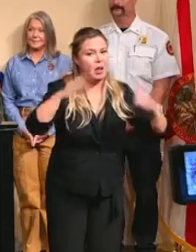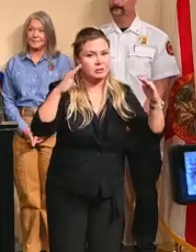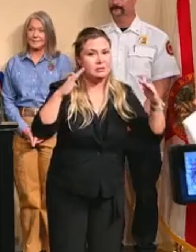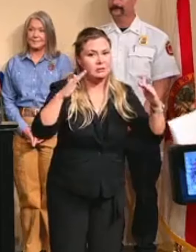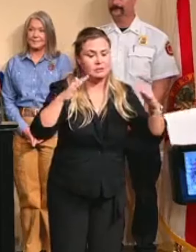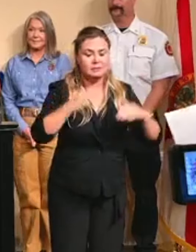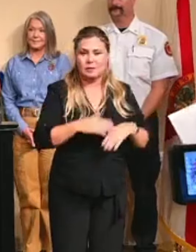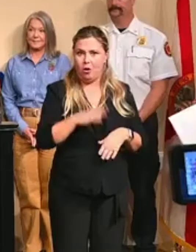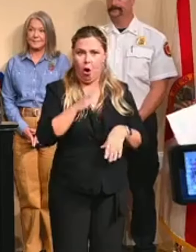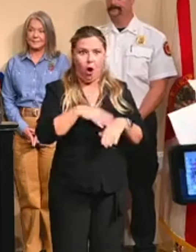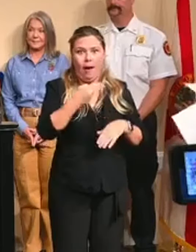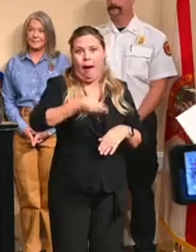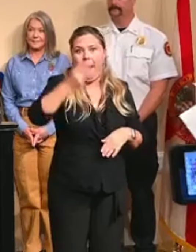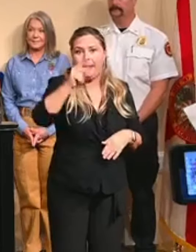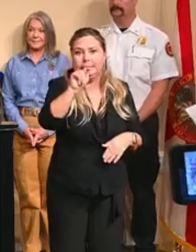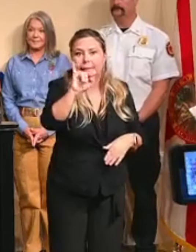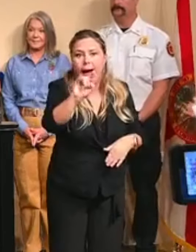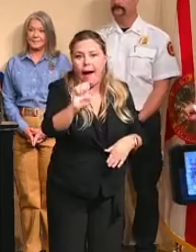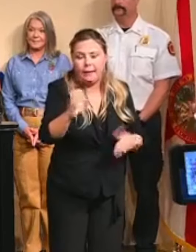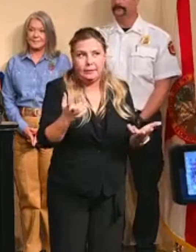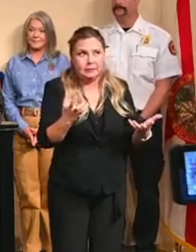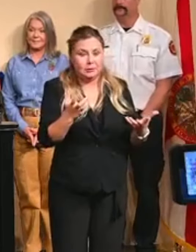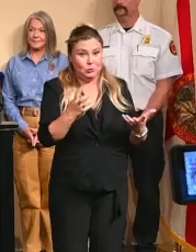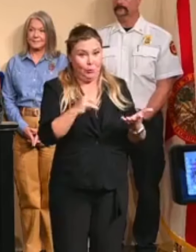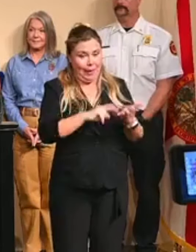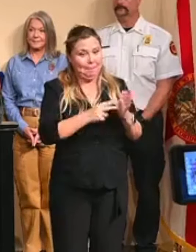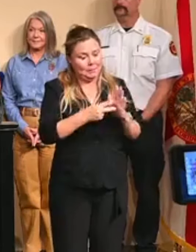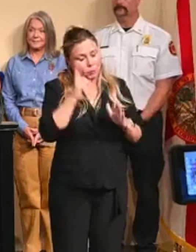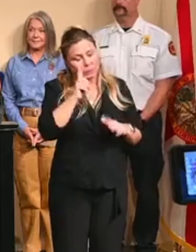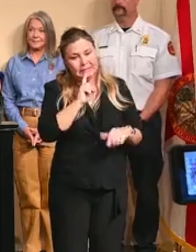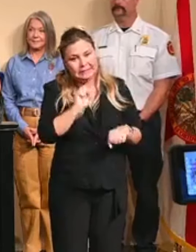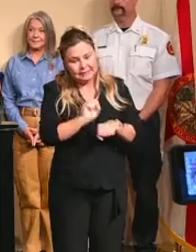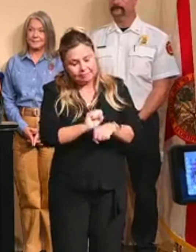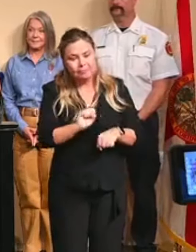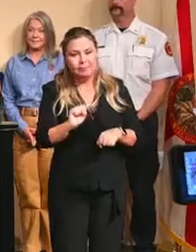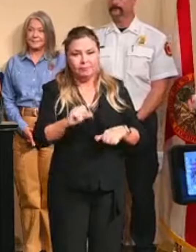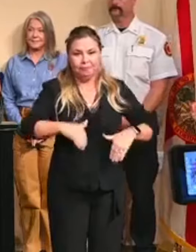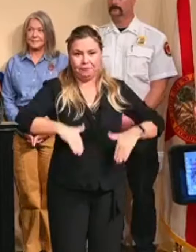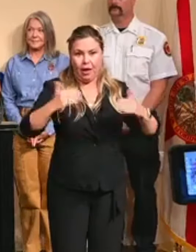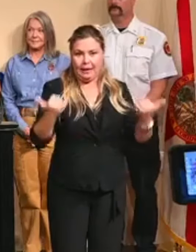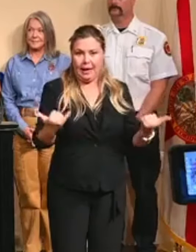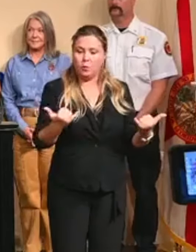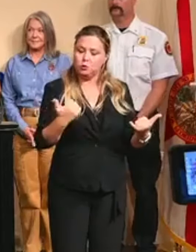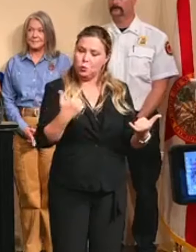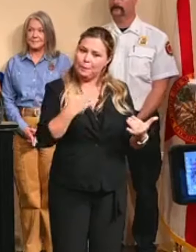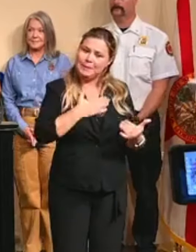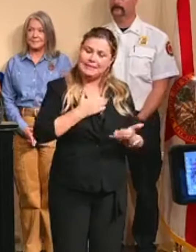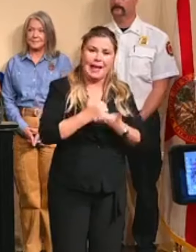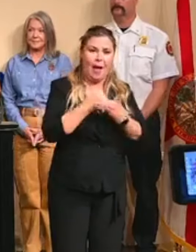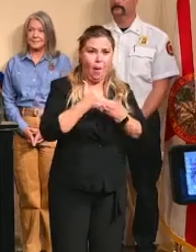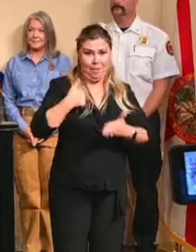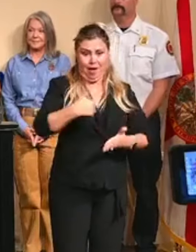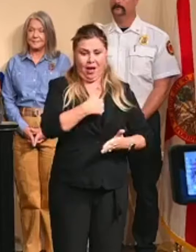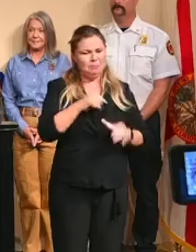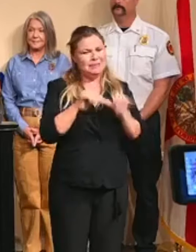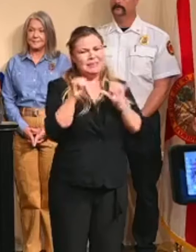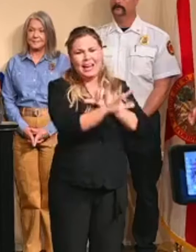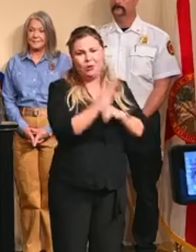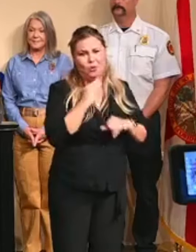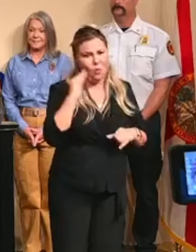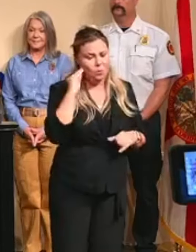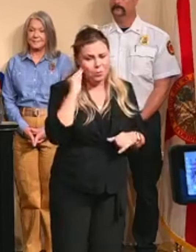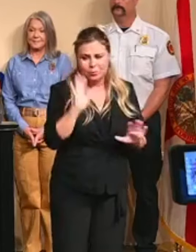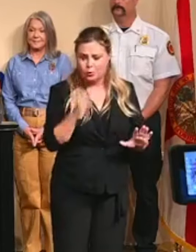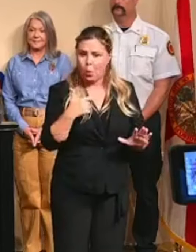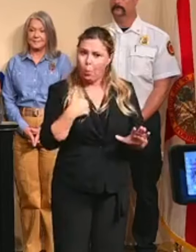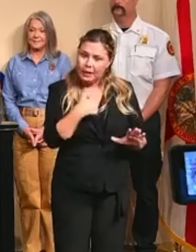on a nor'easter or high tide sometimes. So with that, we're asking you again to help us out, help public service and public safety by just staying in your houses